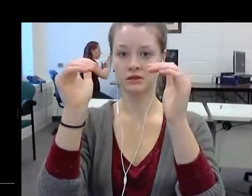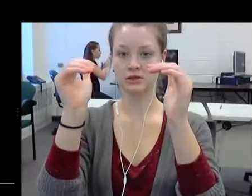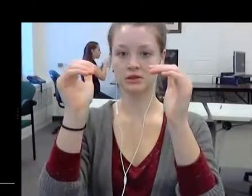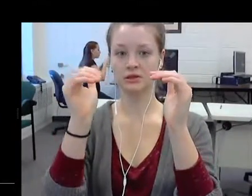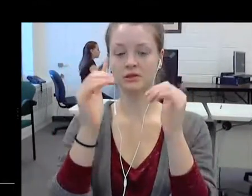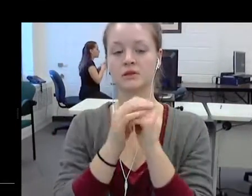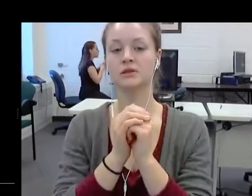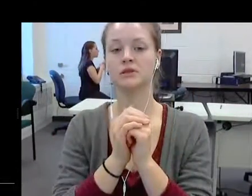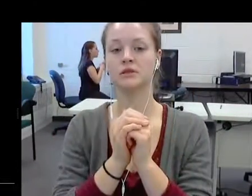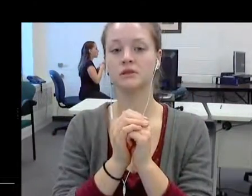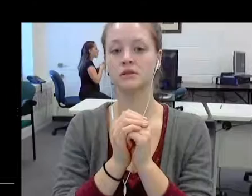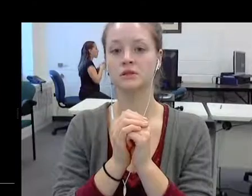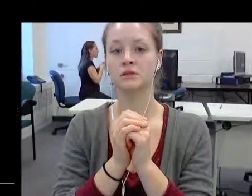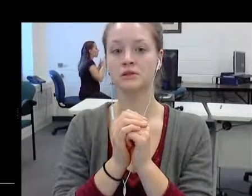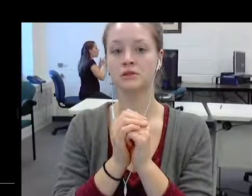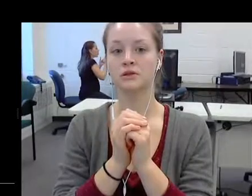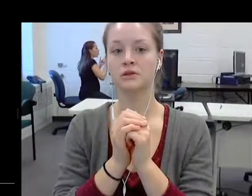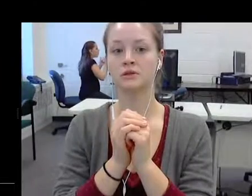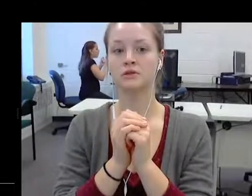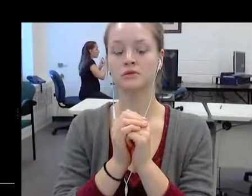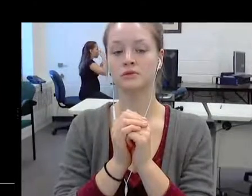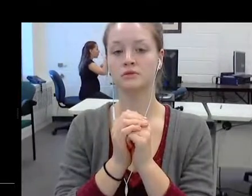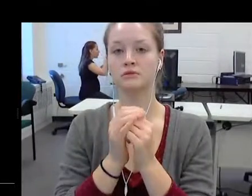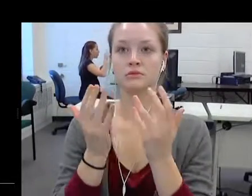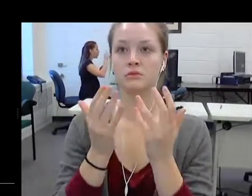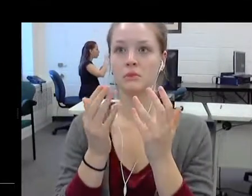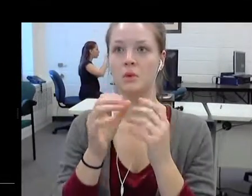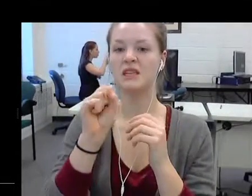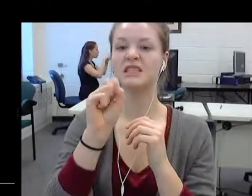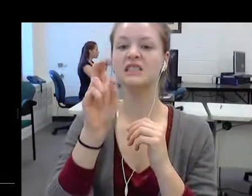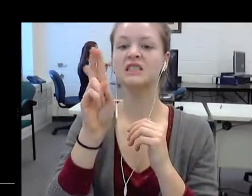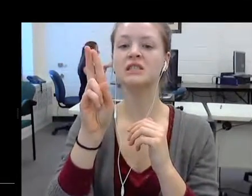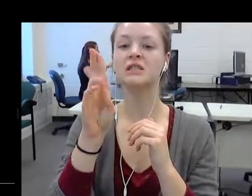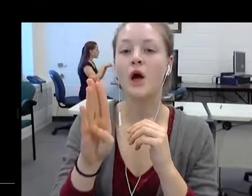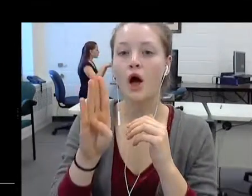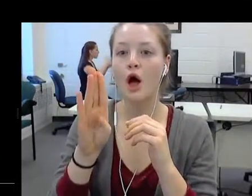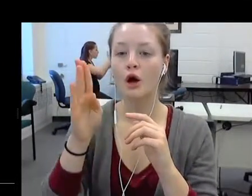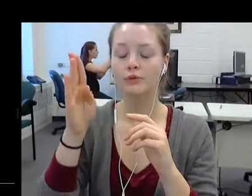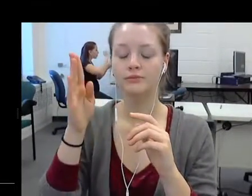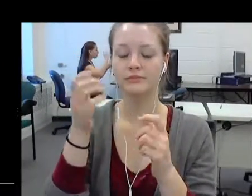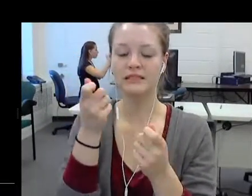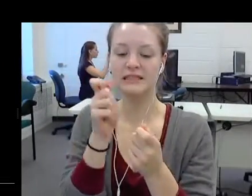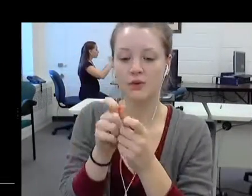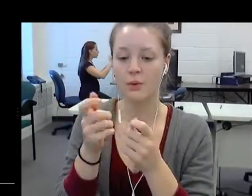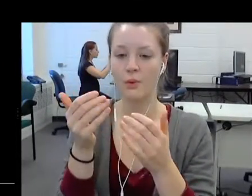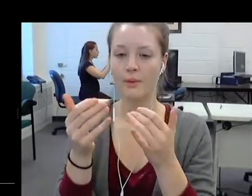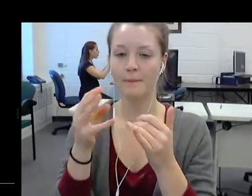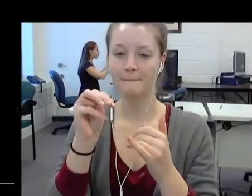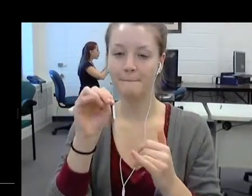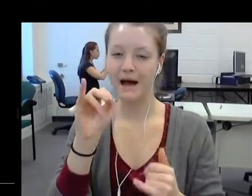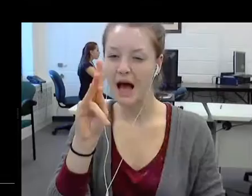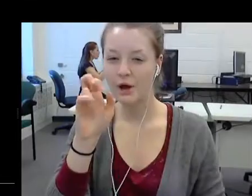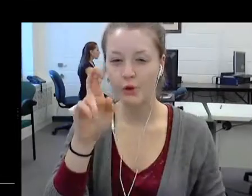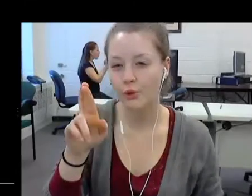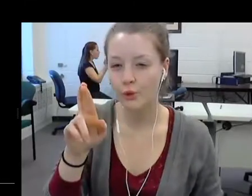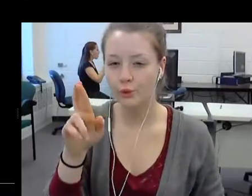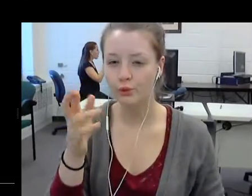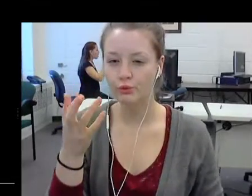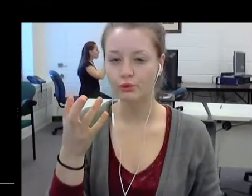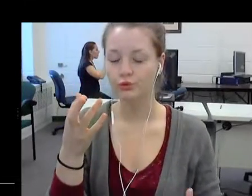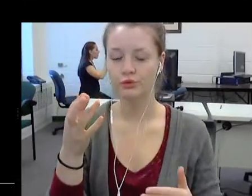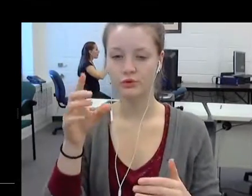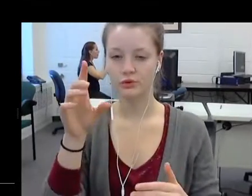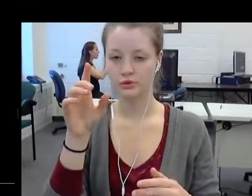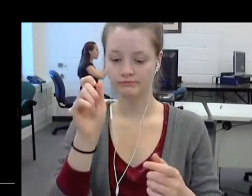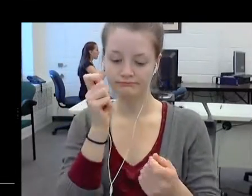a sub-detail or a minor detail of the major detail, packs, we can actually just